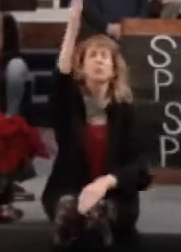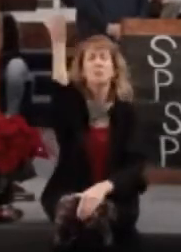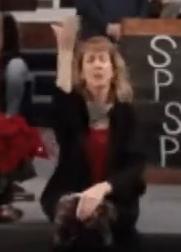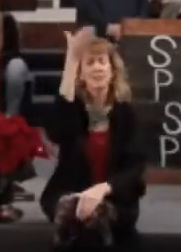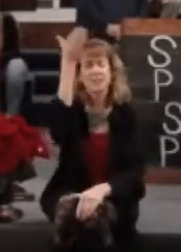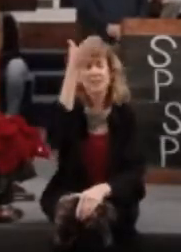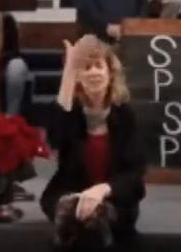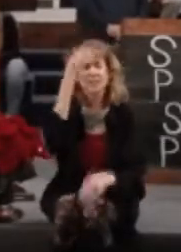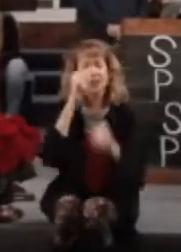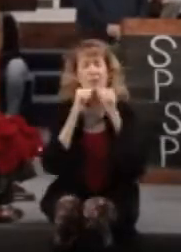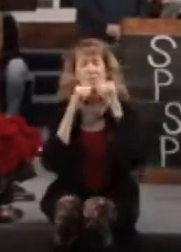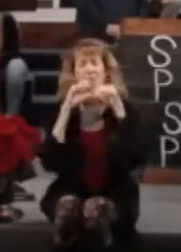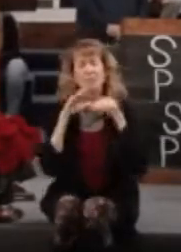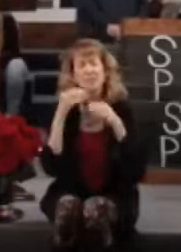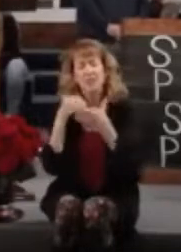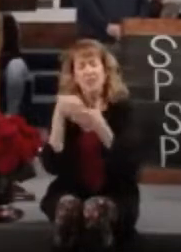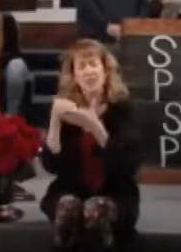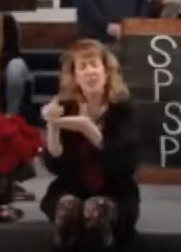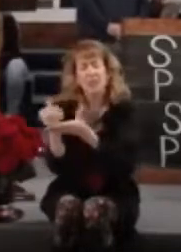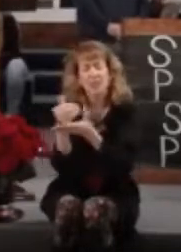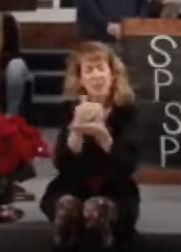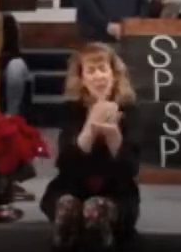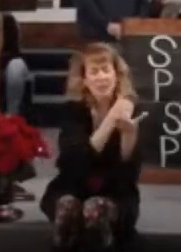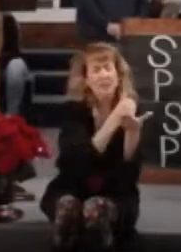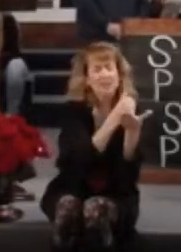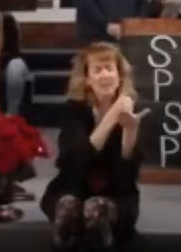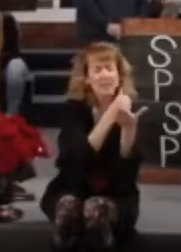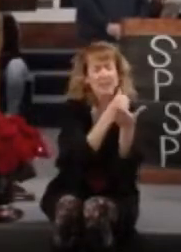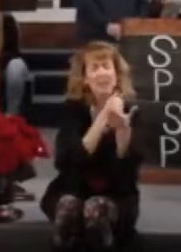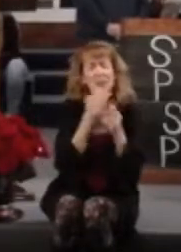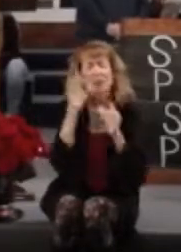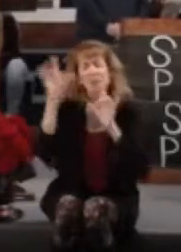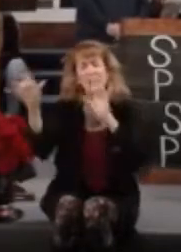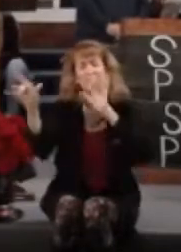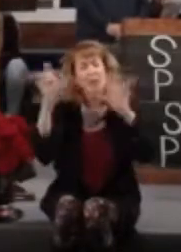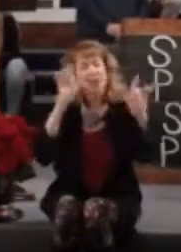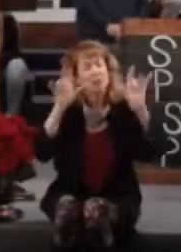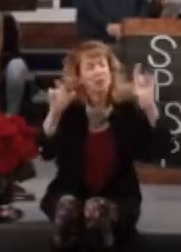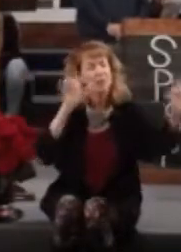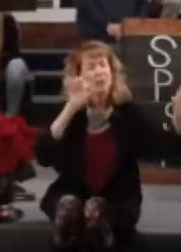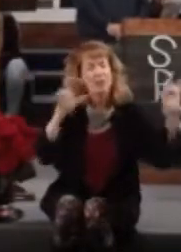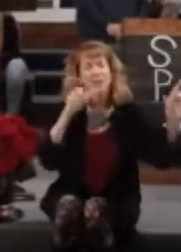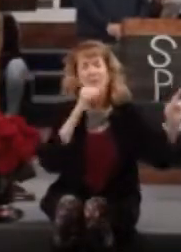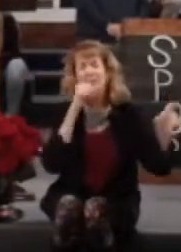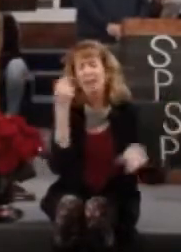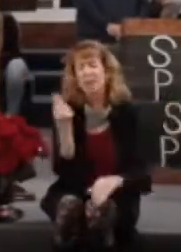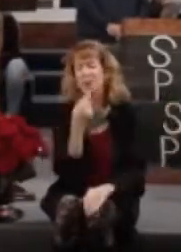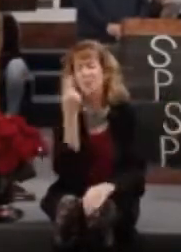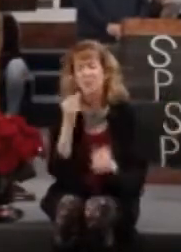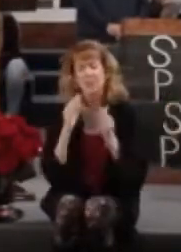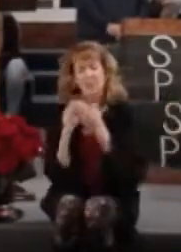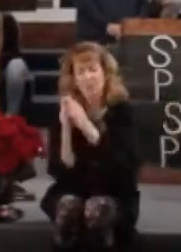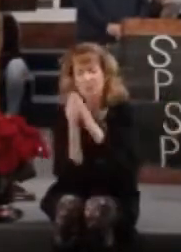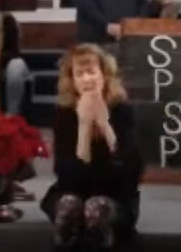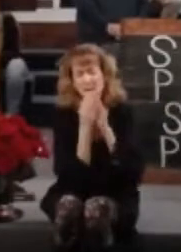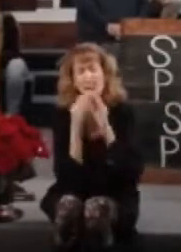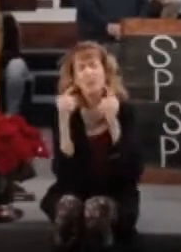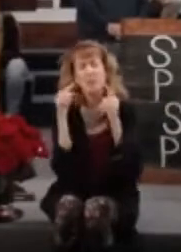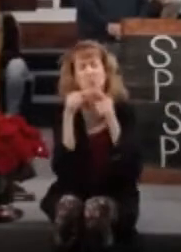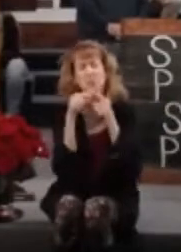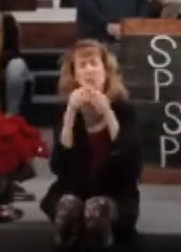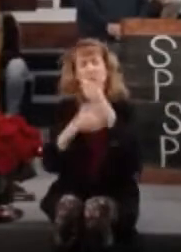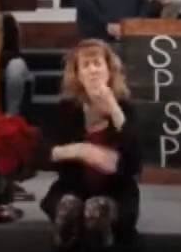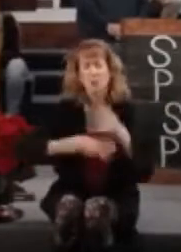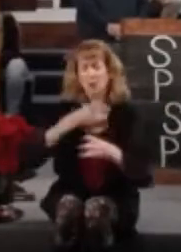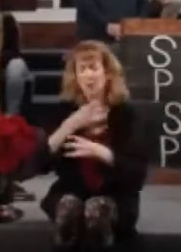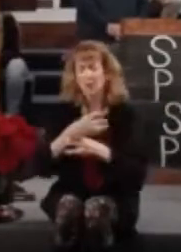Lord, bless the offering that we are taking up. May it reach out not just into this community, but Lord, into the world.